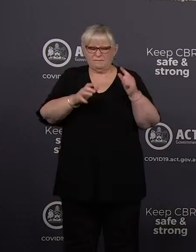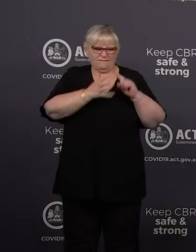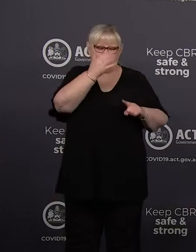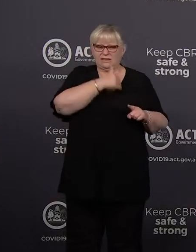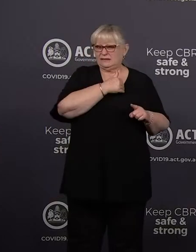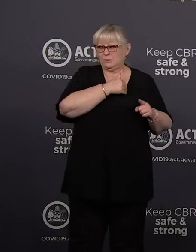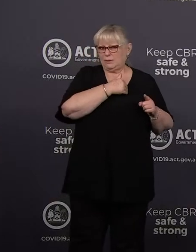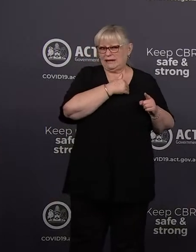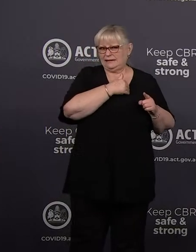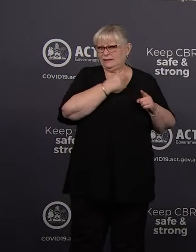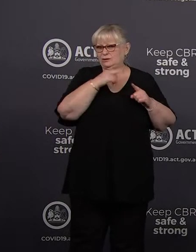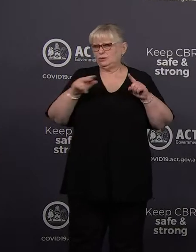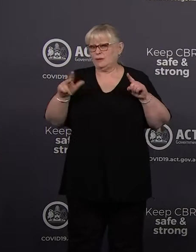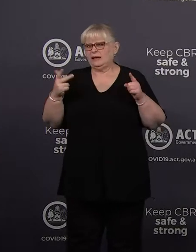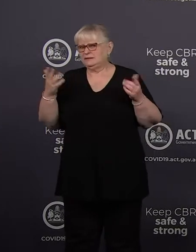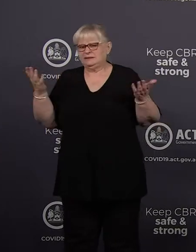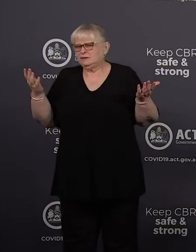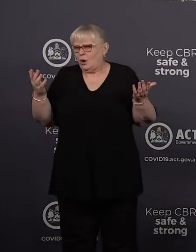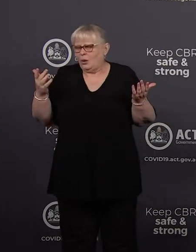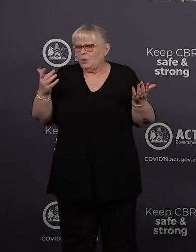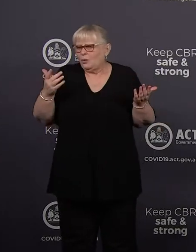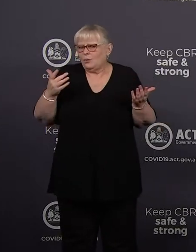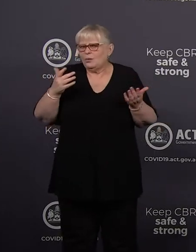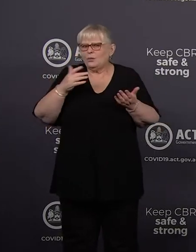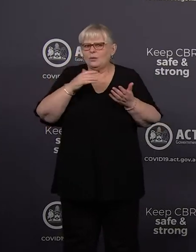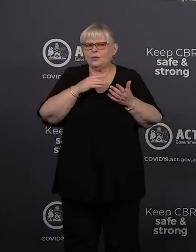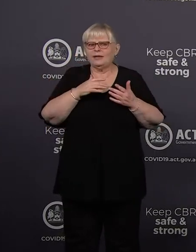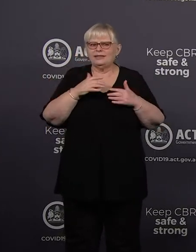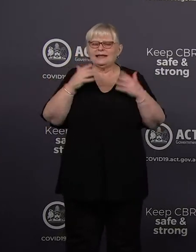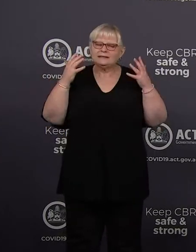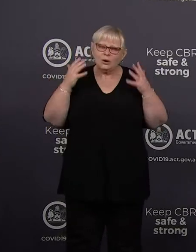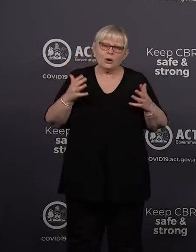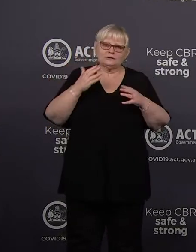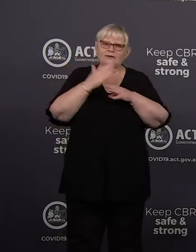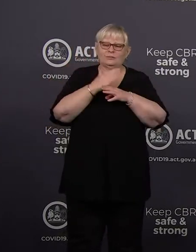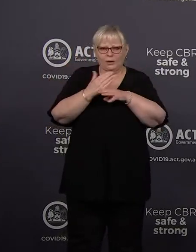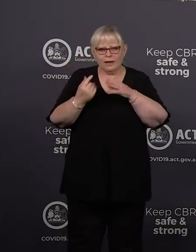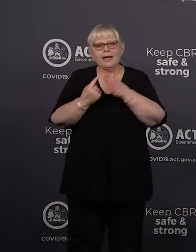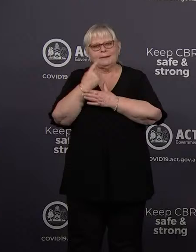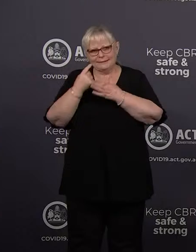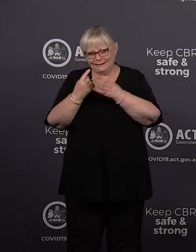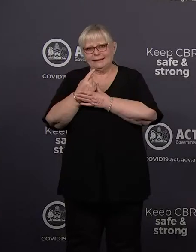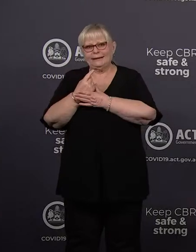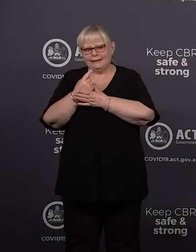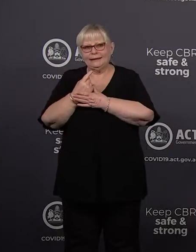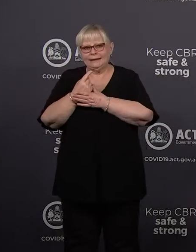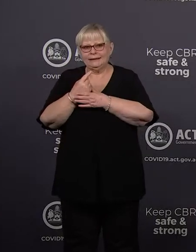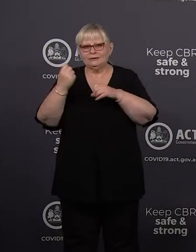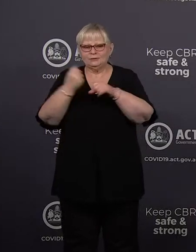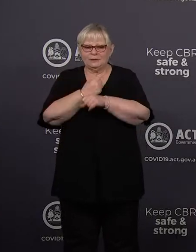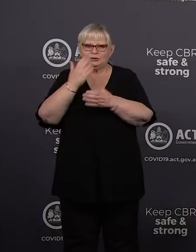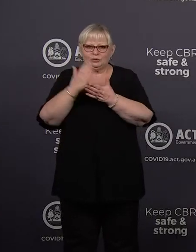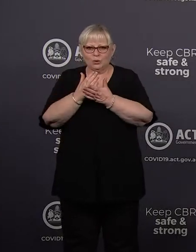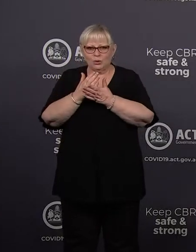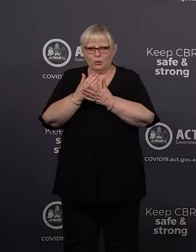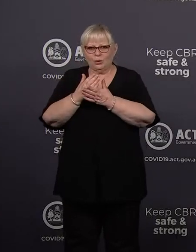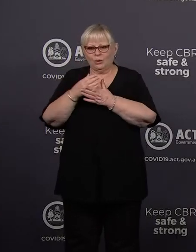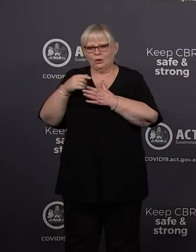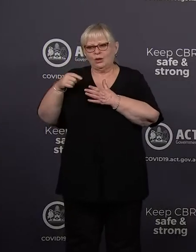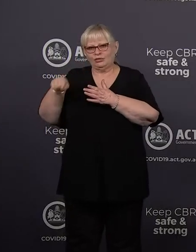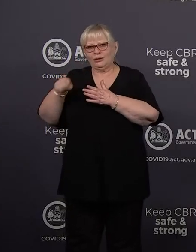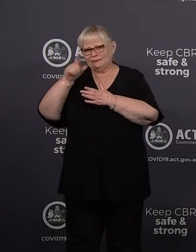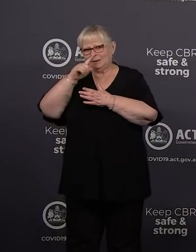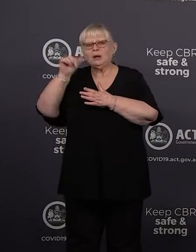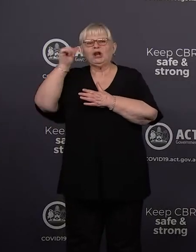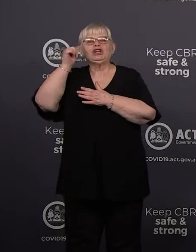a.m. this morning. So there is a lot of work has been done to ensure that those issues